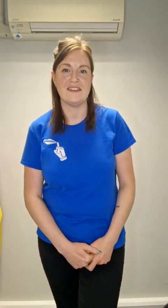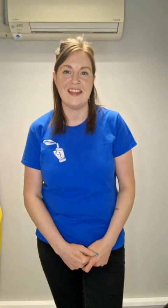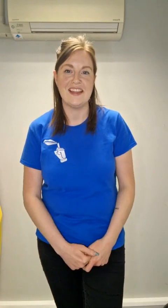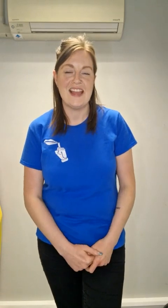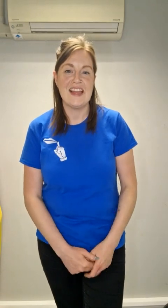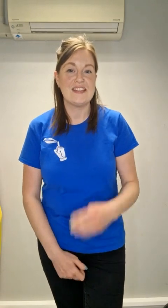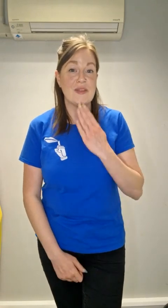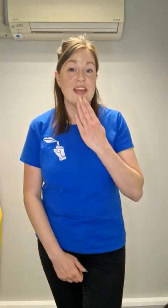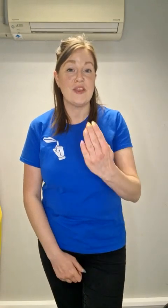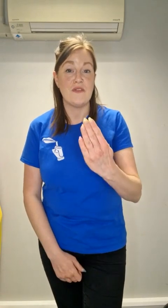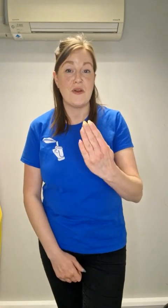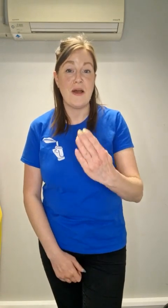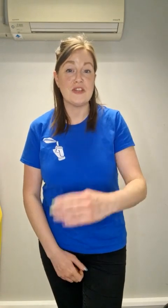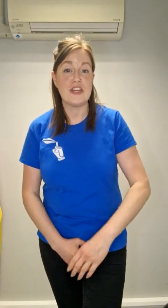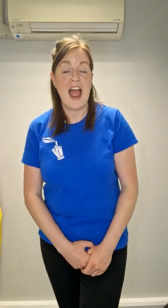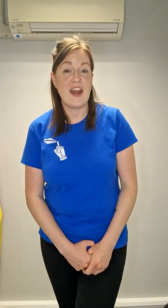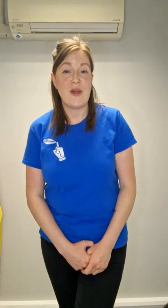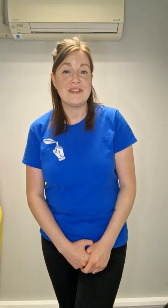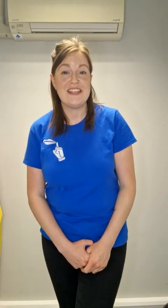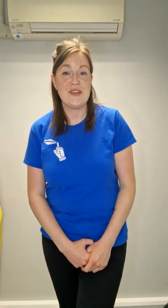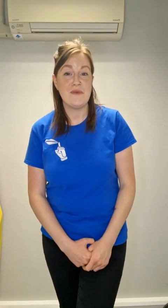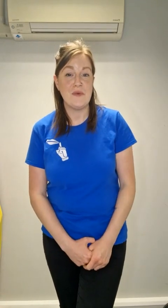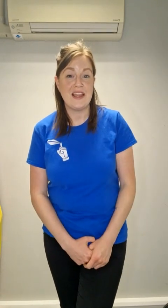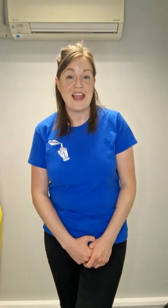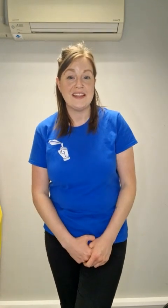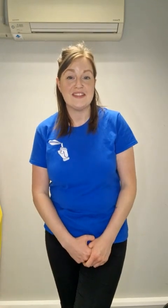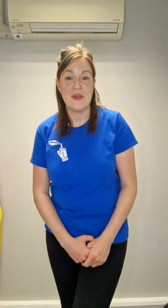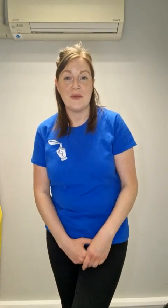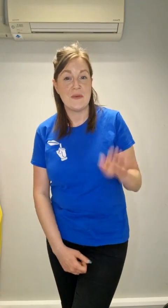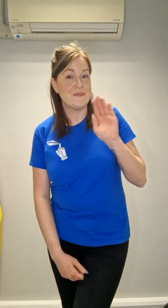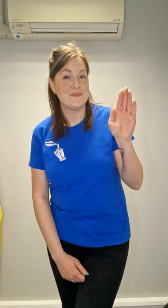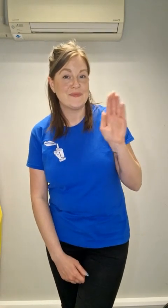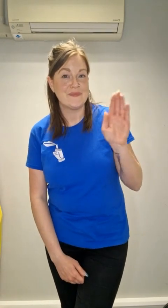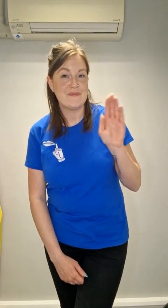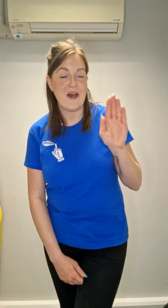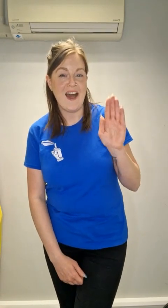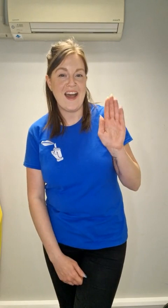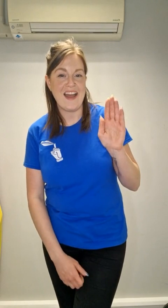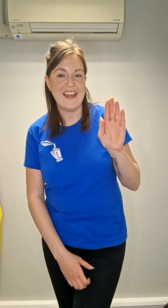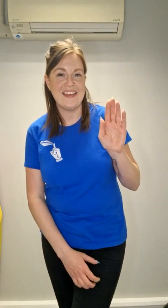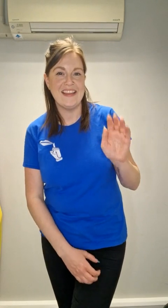birthday. So thank you very much, and I will see you all again soon. Bye.